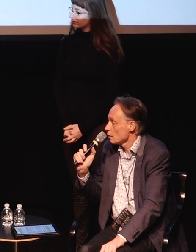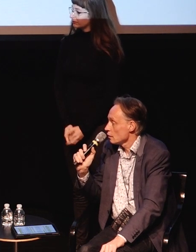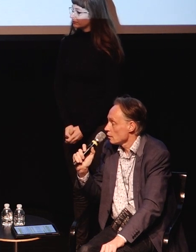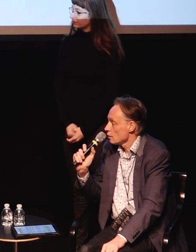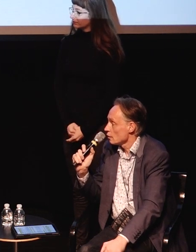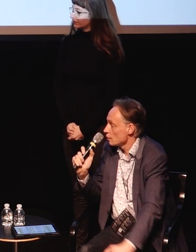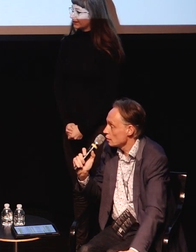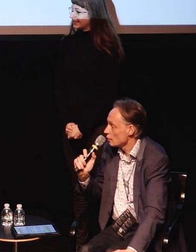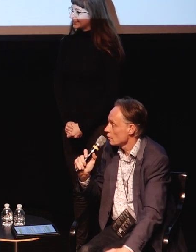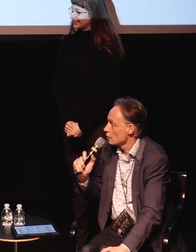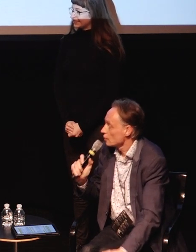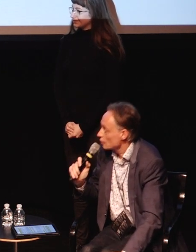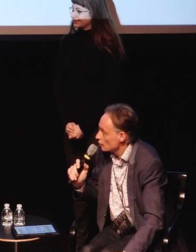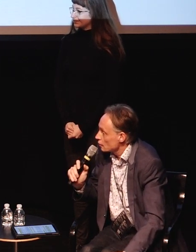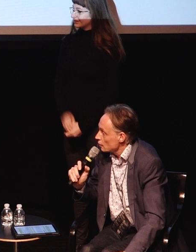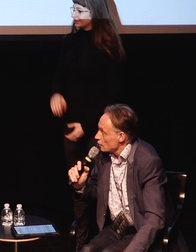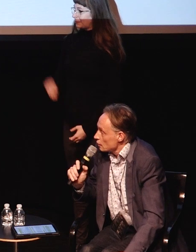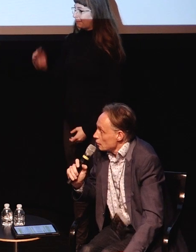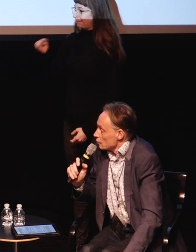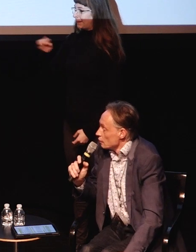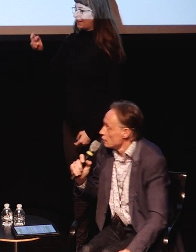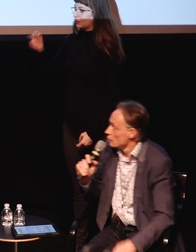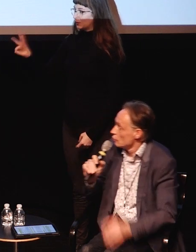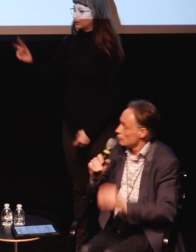And Matthew was the first person we brought on the process.